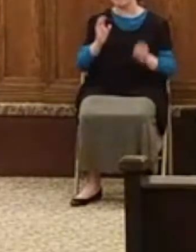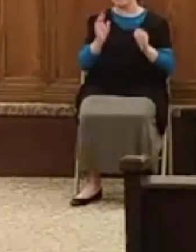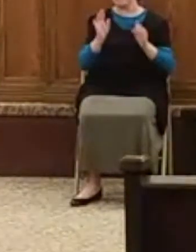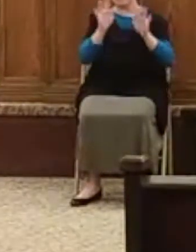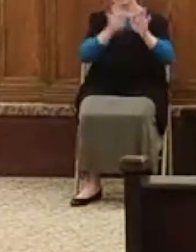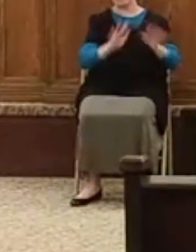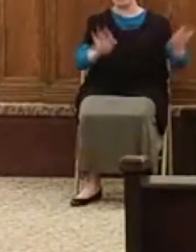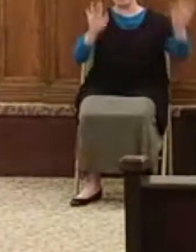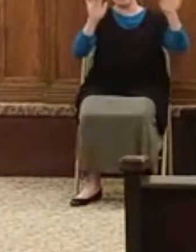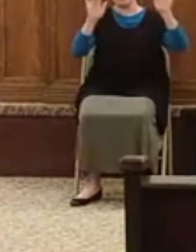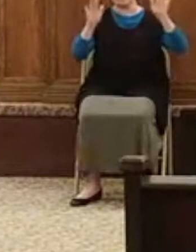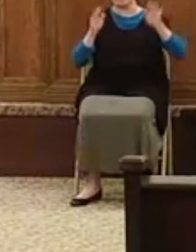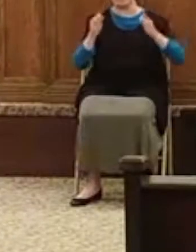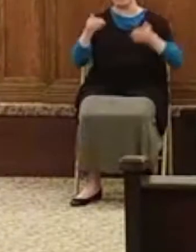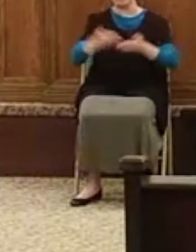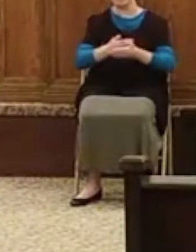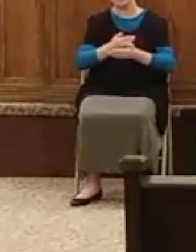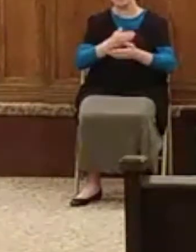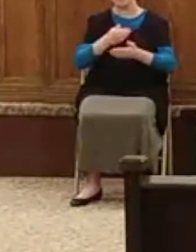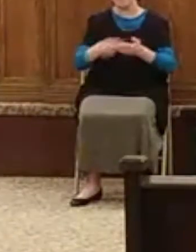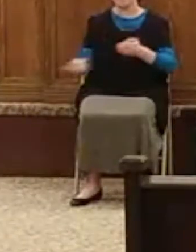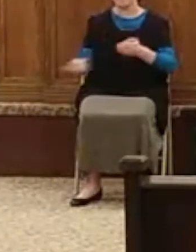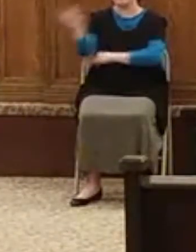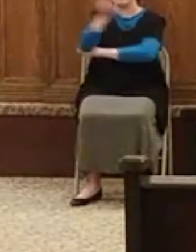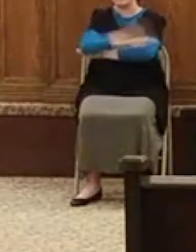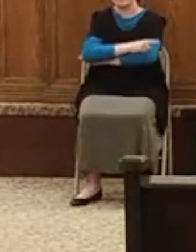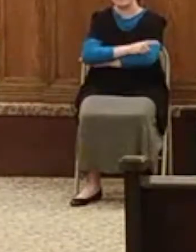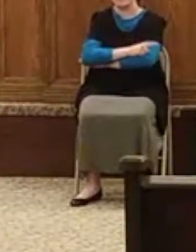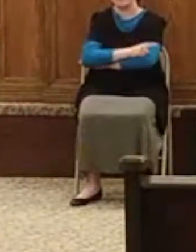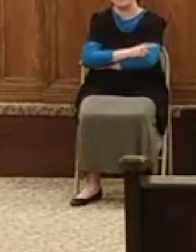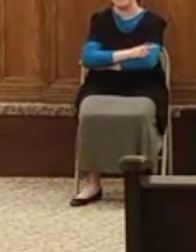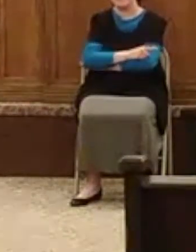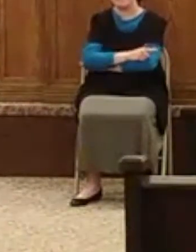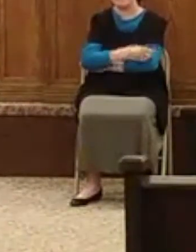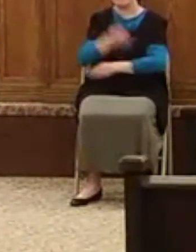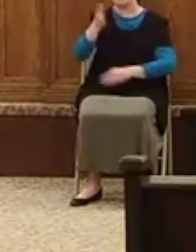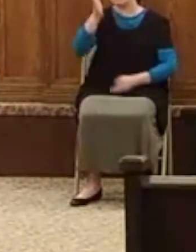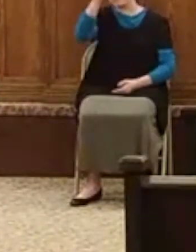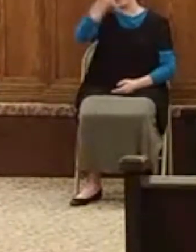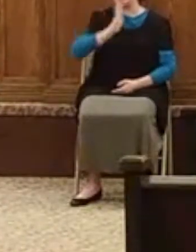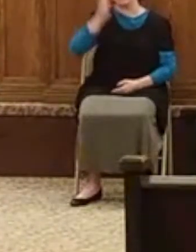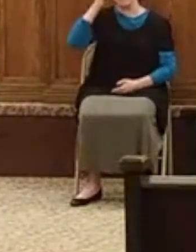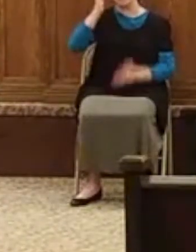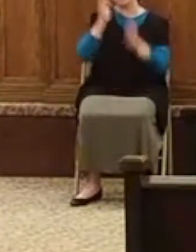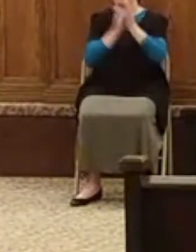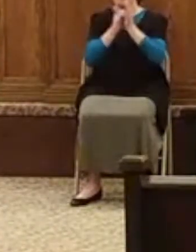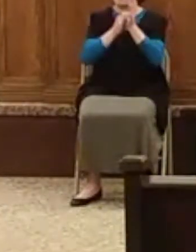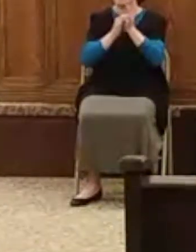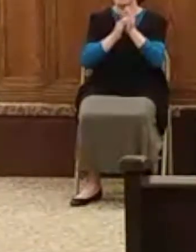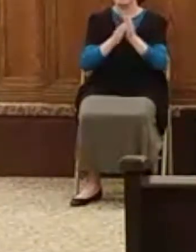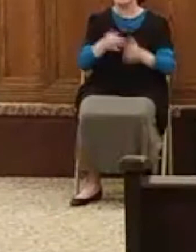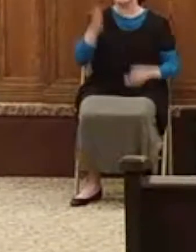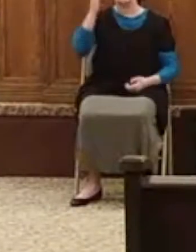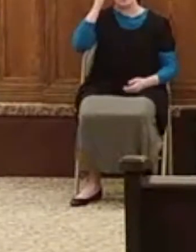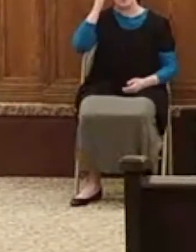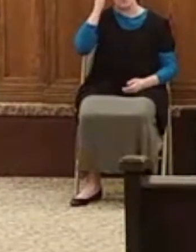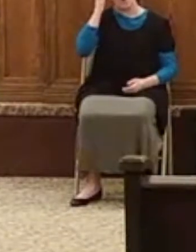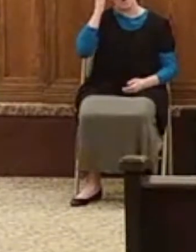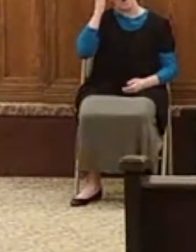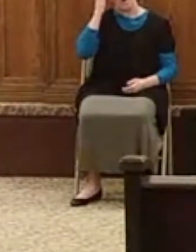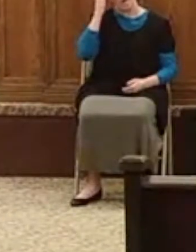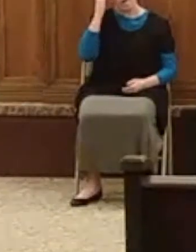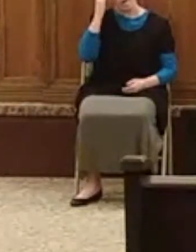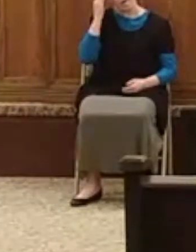His mercies are brand new every morning. God knows my weaknesses. He knows